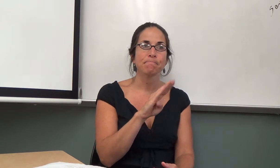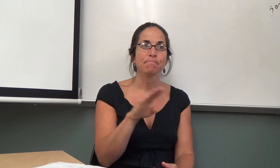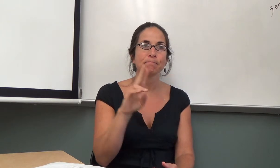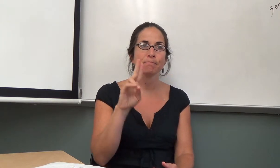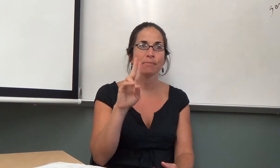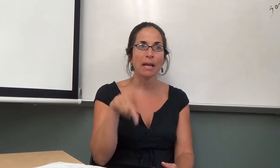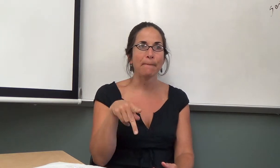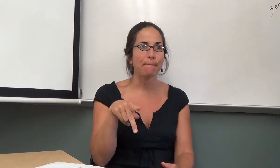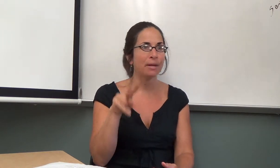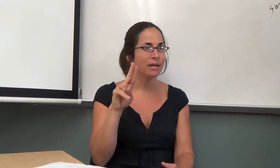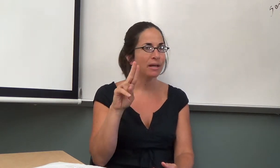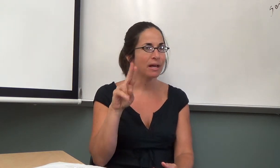David? Yeah, we. No.